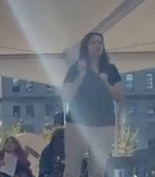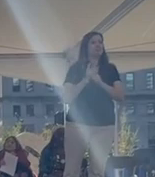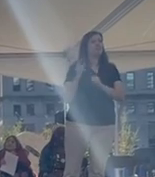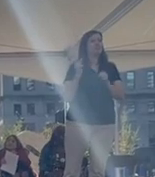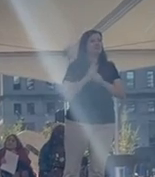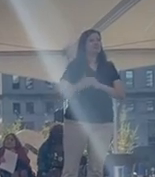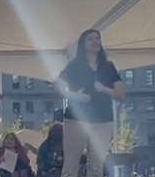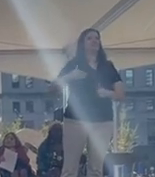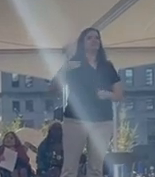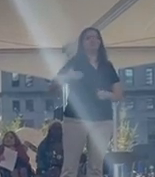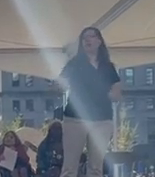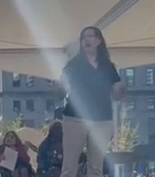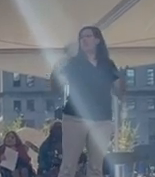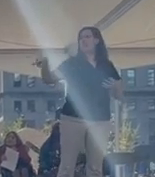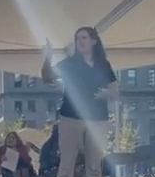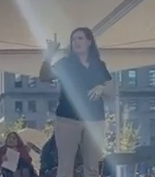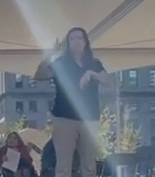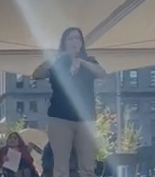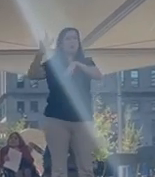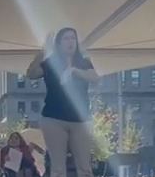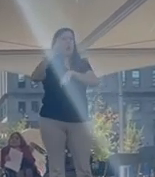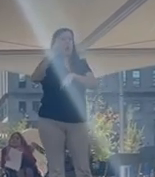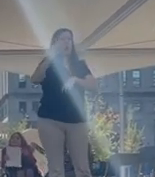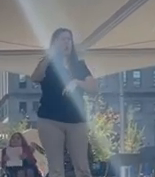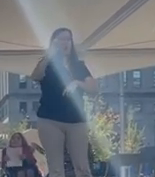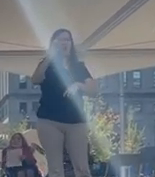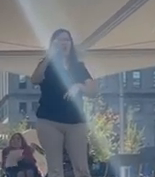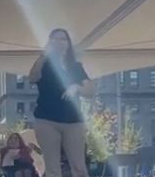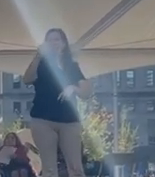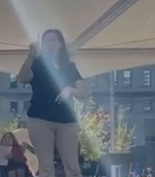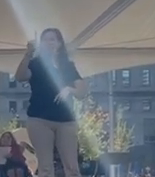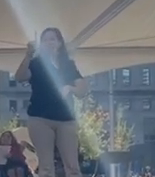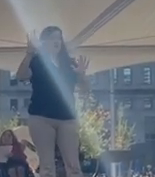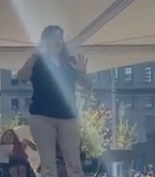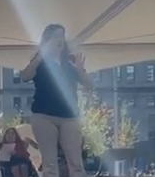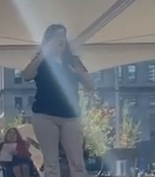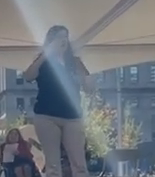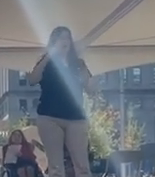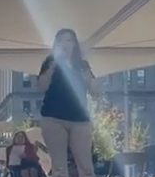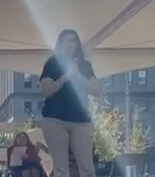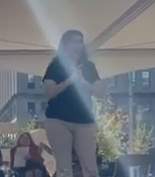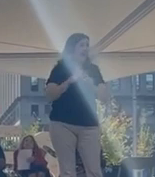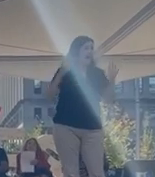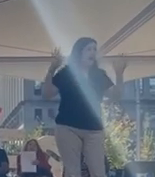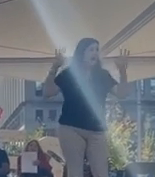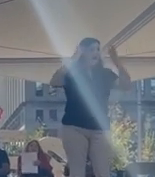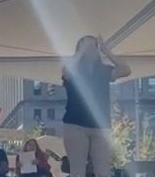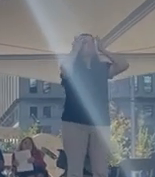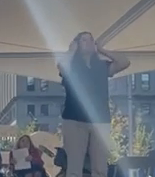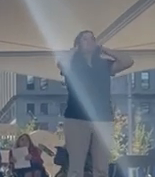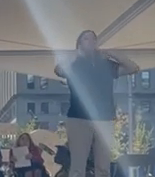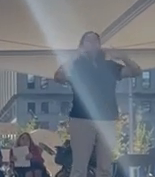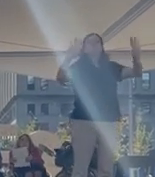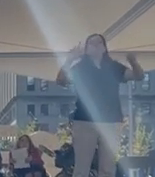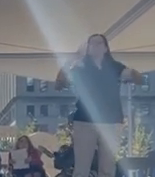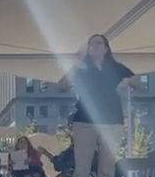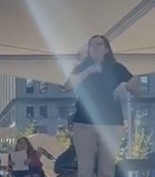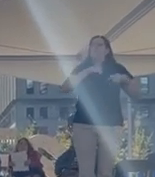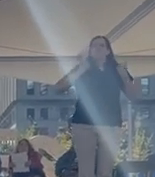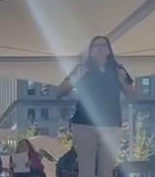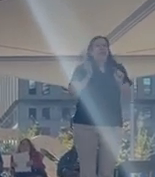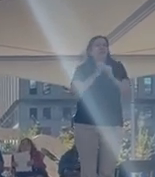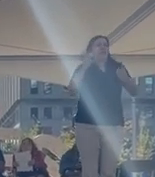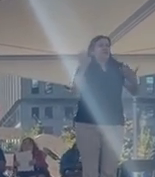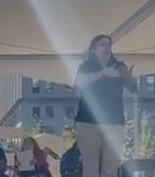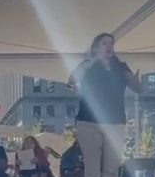rolling and kept rolling. How many of you have been out to Wade Oval, the other great park in the city? All right. Well, what we did is we tried to make a concert